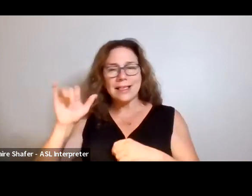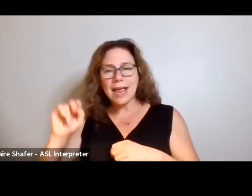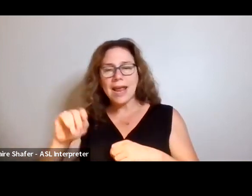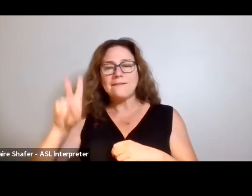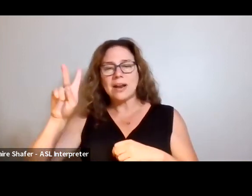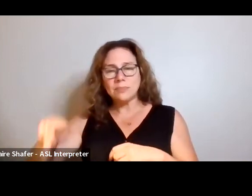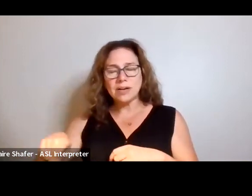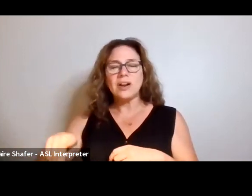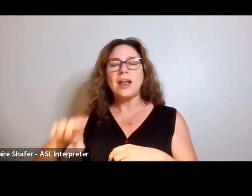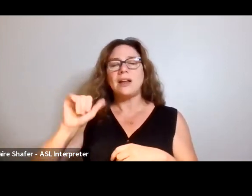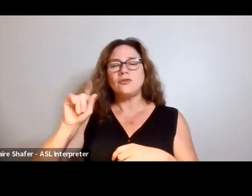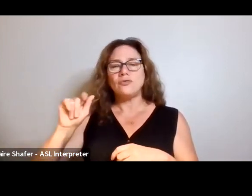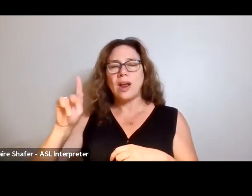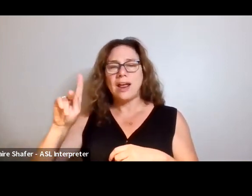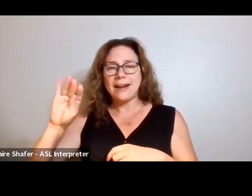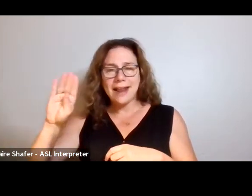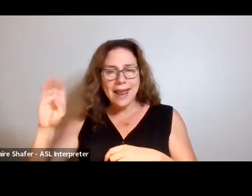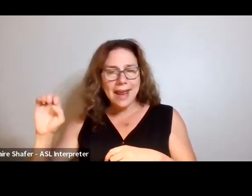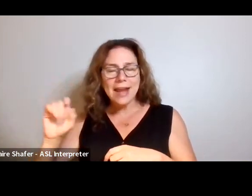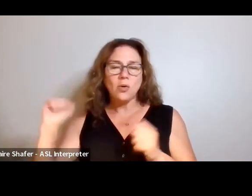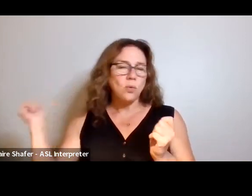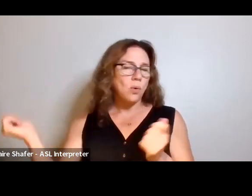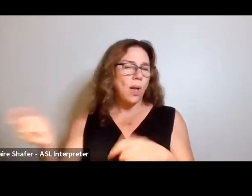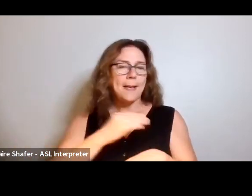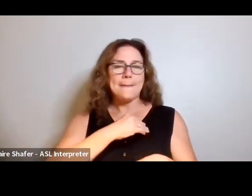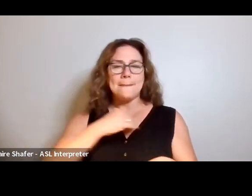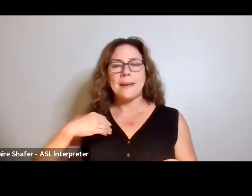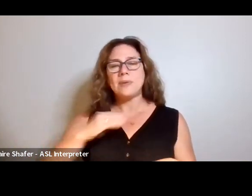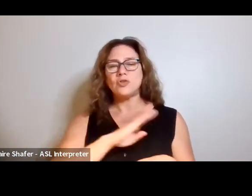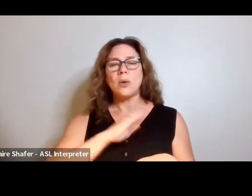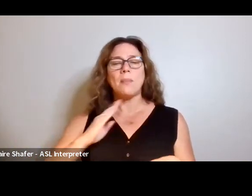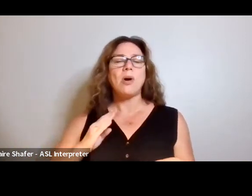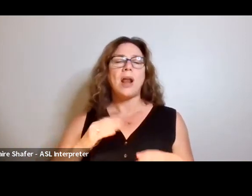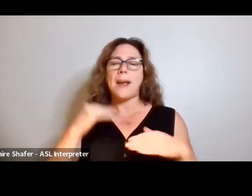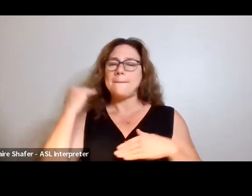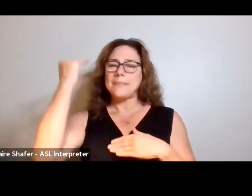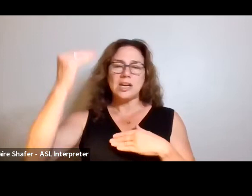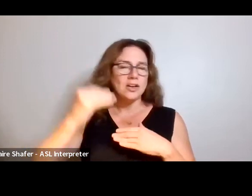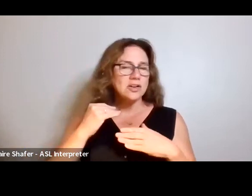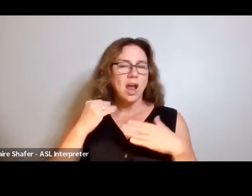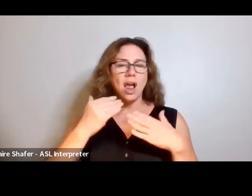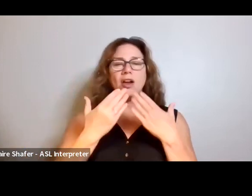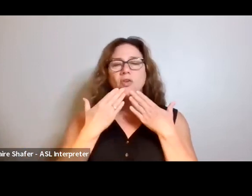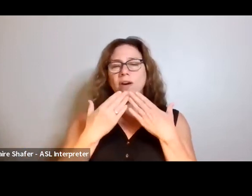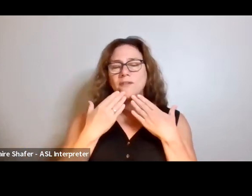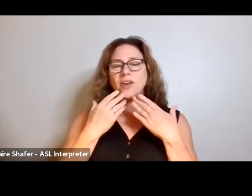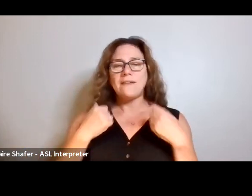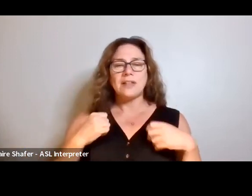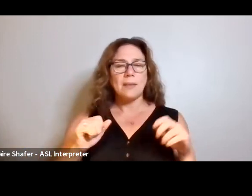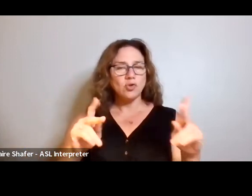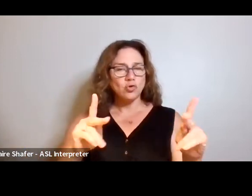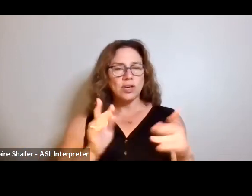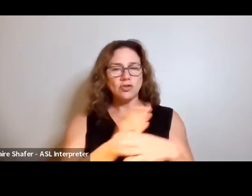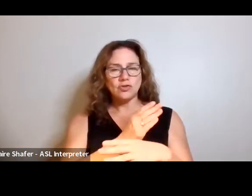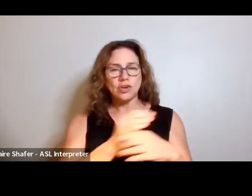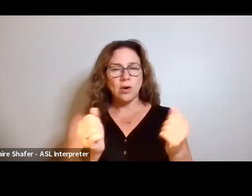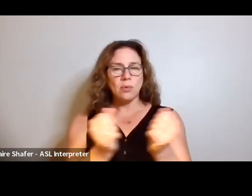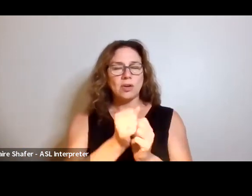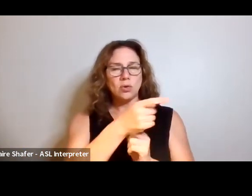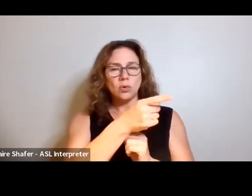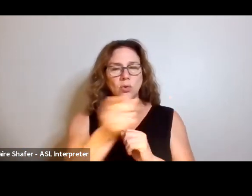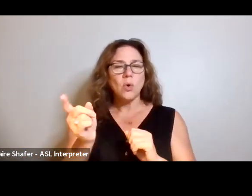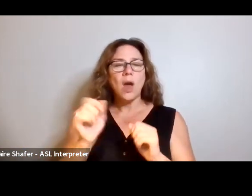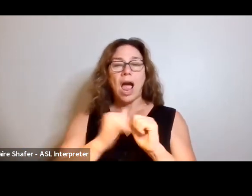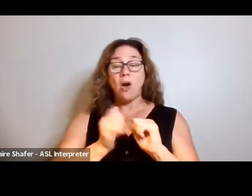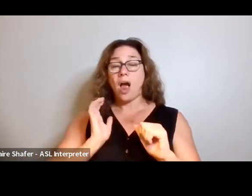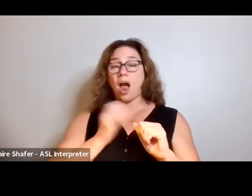Andrade Zuniga, and all members of the board. I am beyond grateful to have this opportunity to share with you how our first days